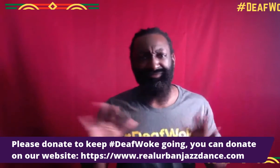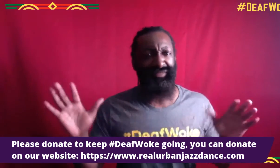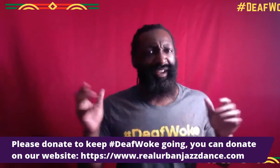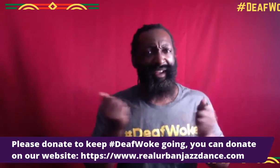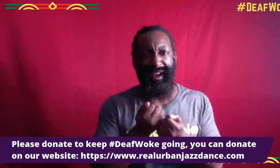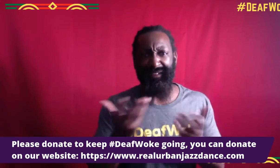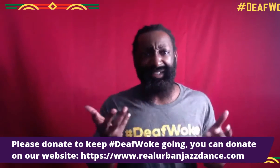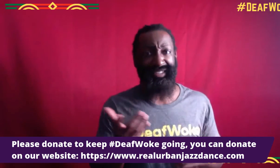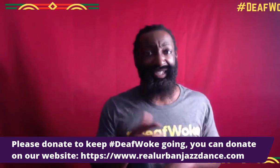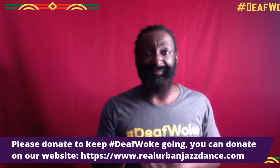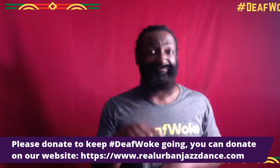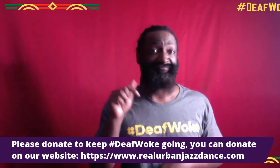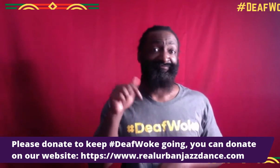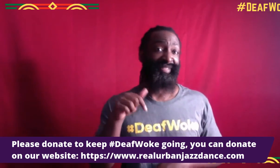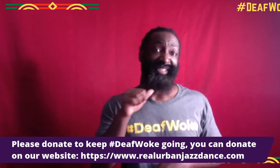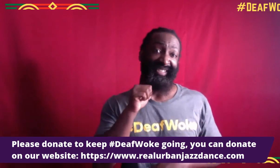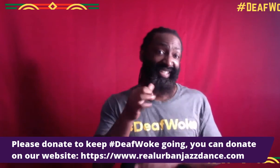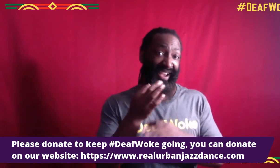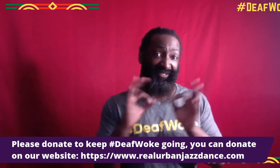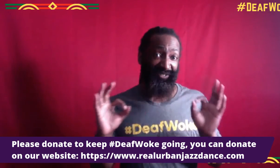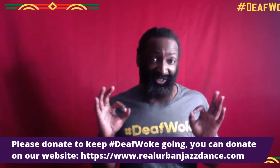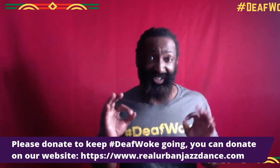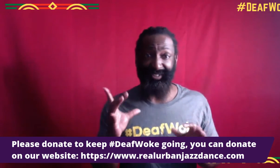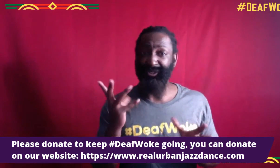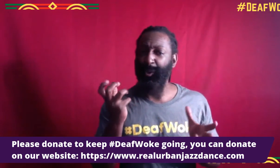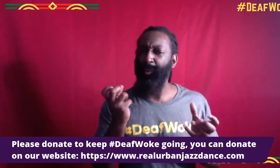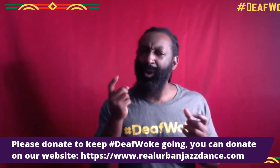https://www.realurbanjazzdancecompany. It helps kind of keep everything going.